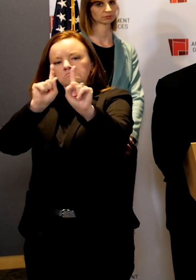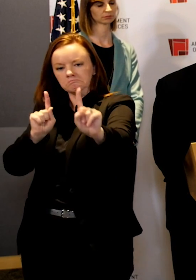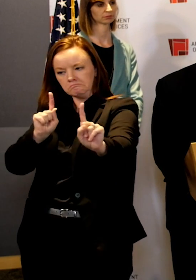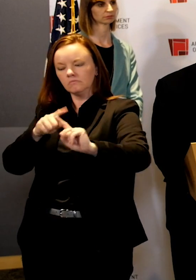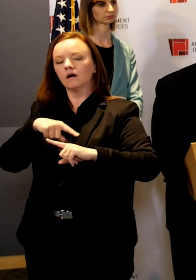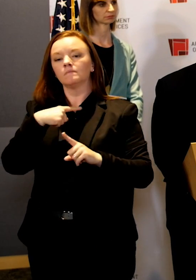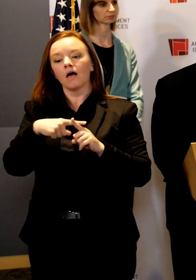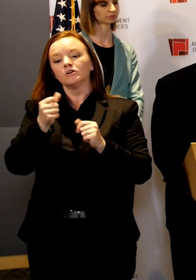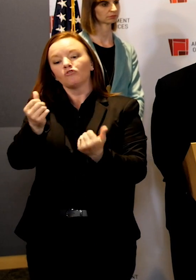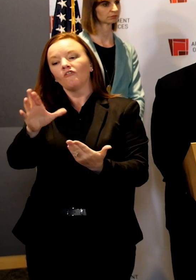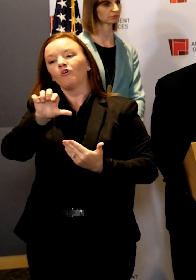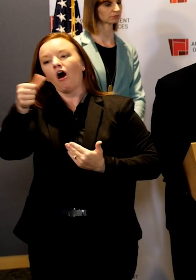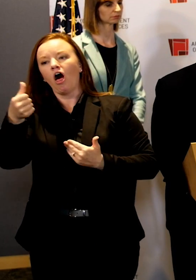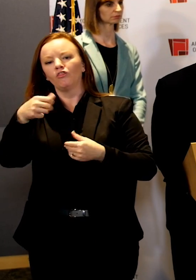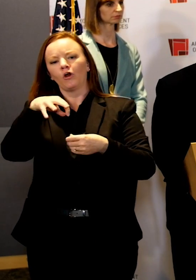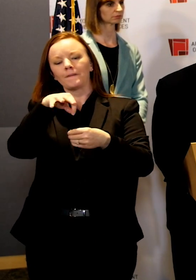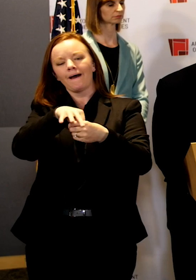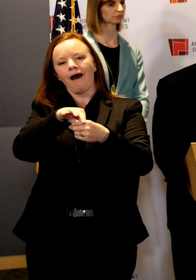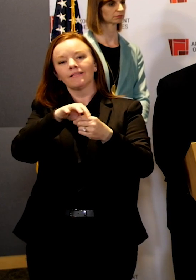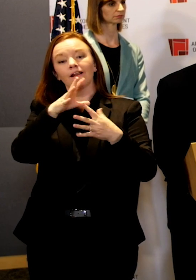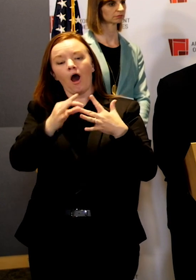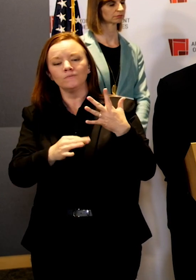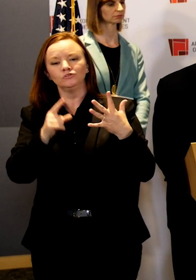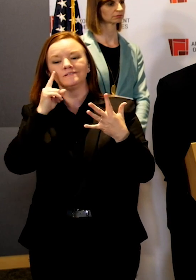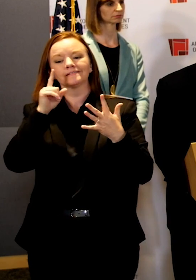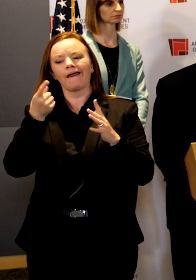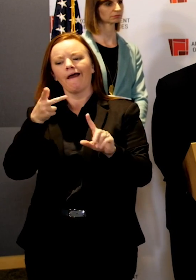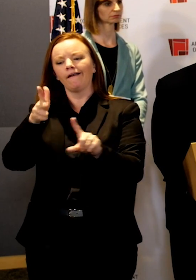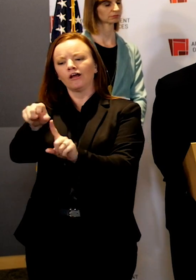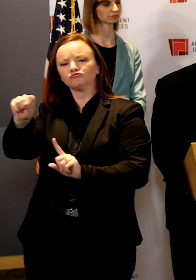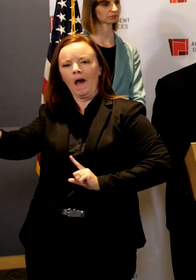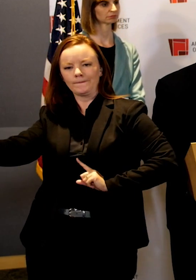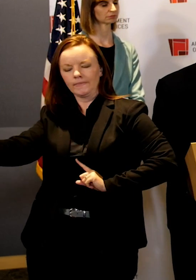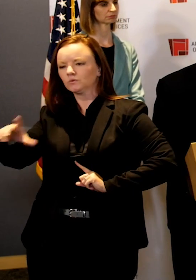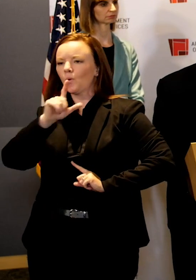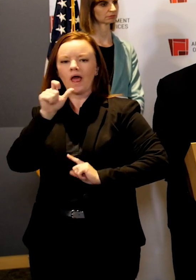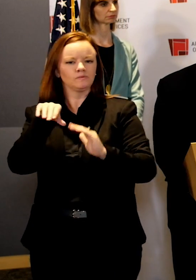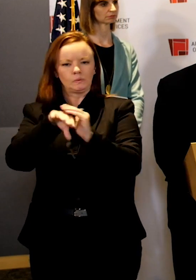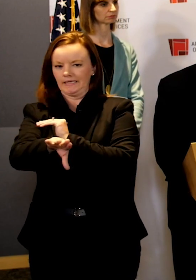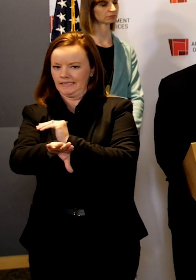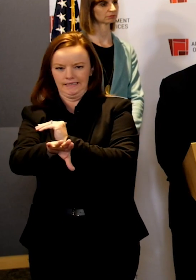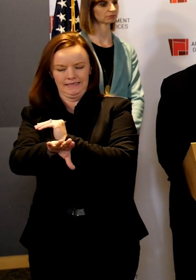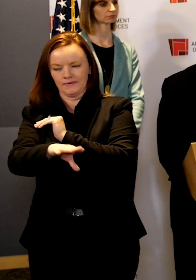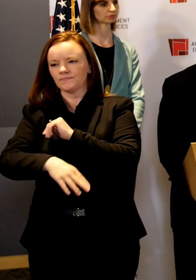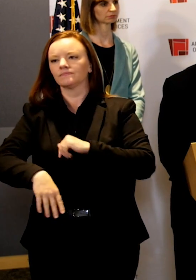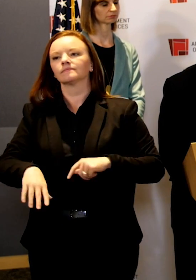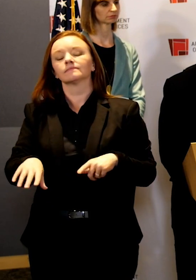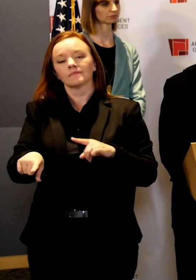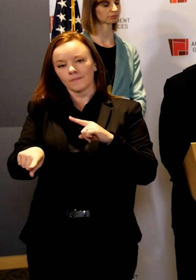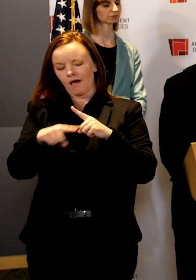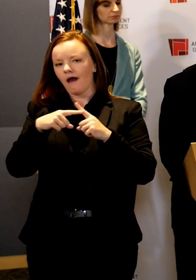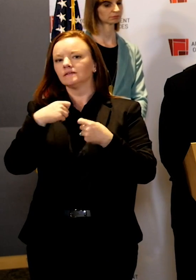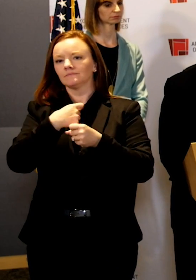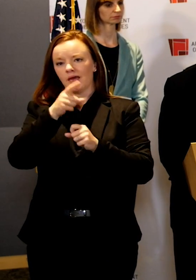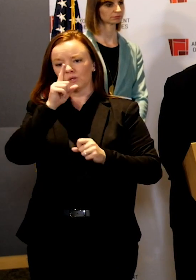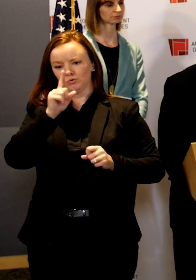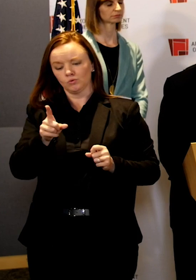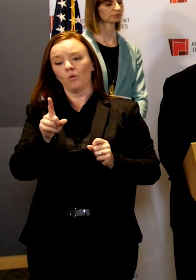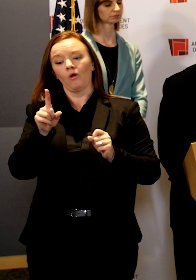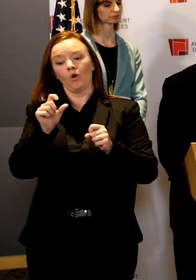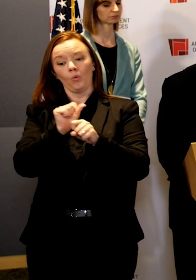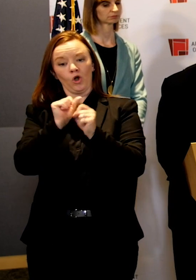other ballot options for drop-off so that people don't have to go in, and then just making sure that they are wiping